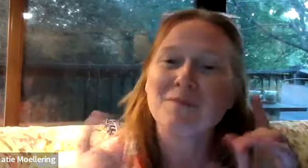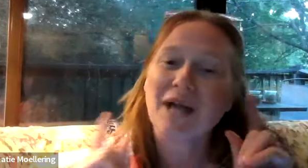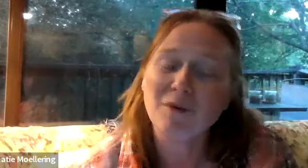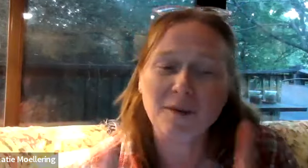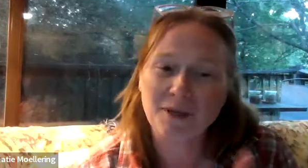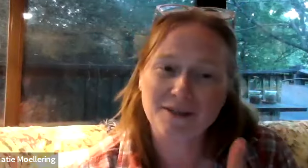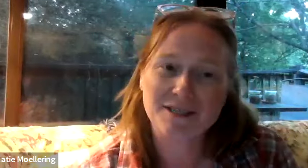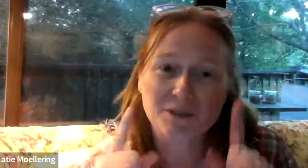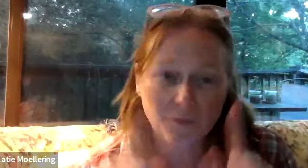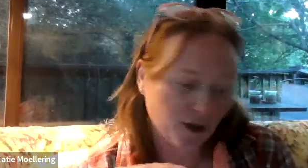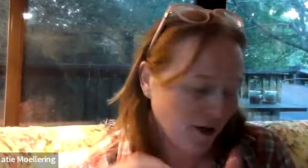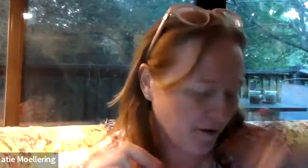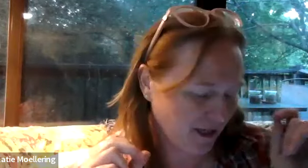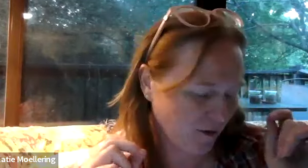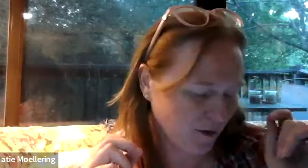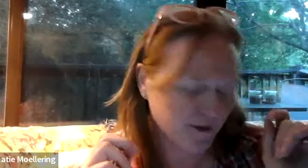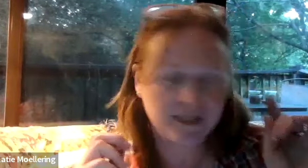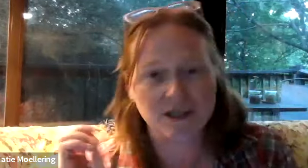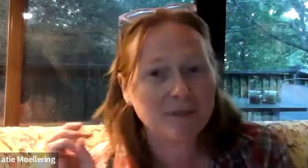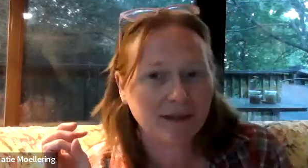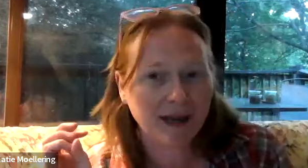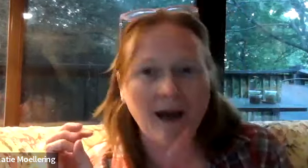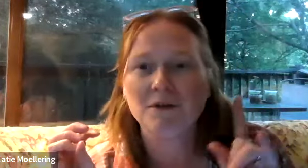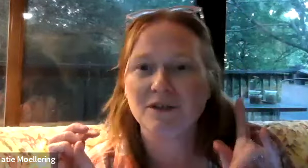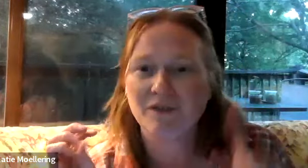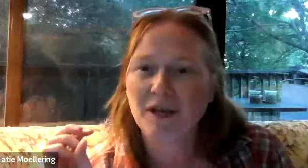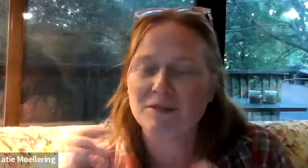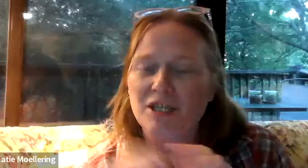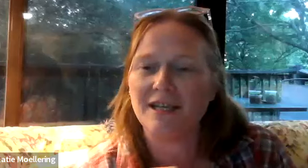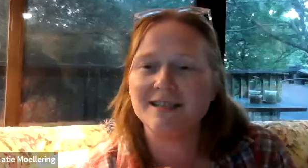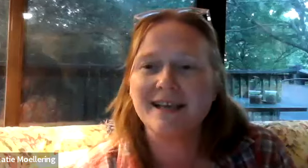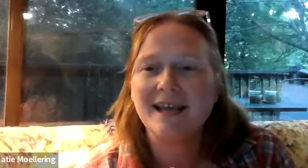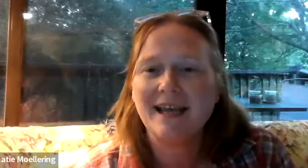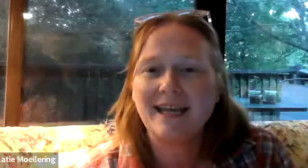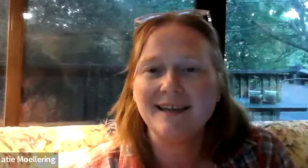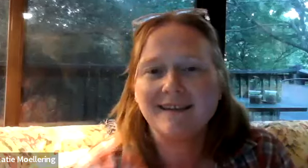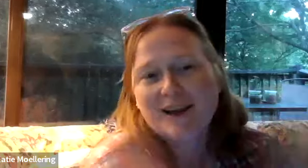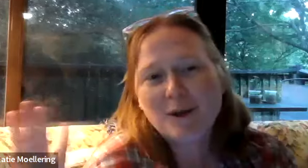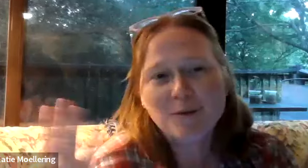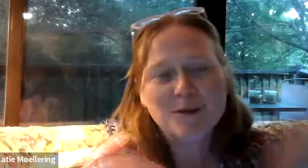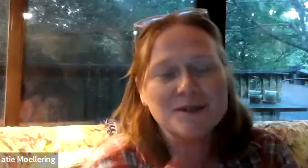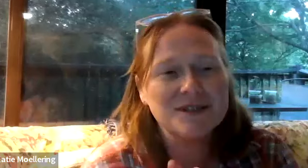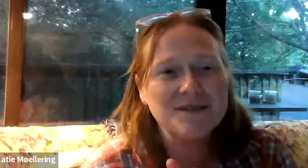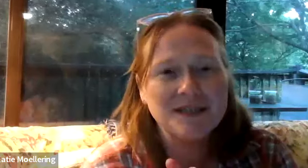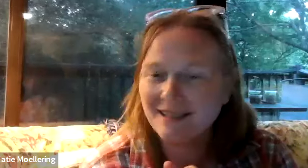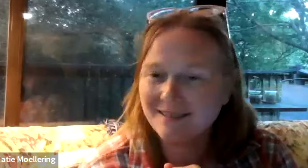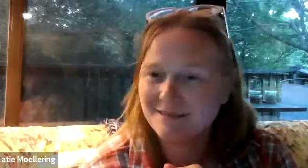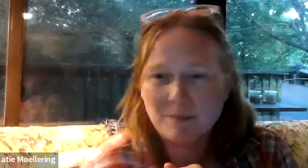I will upload this tomorrow and I will send your email out with the vocab sheet, and I hope we'll see you again at some